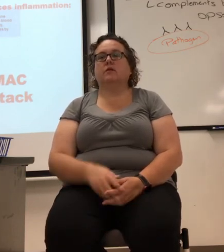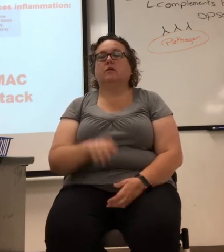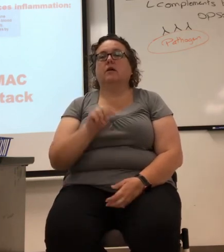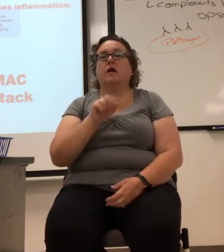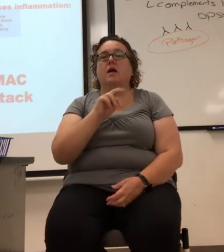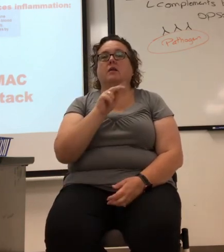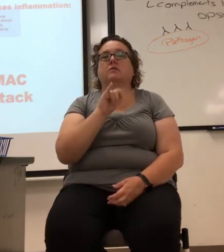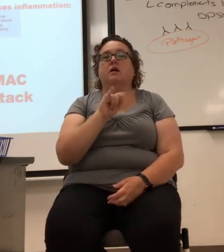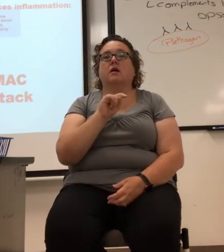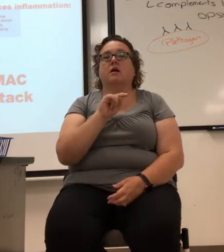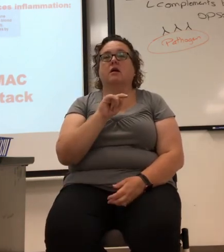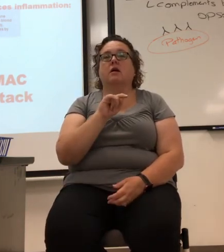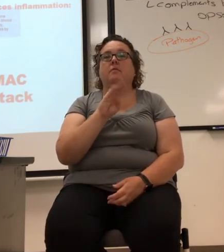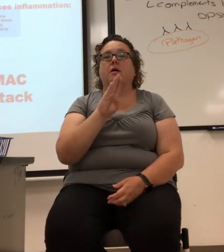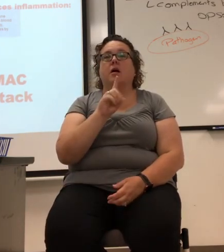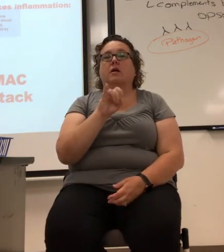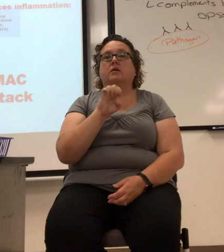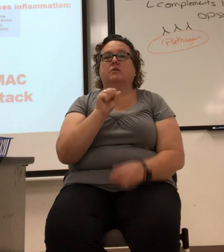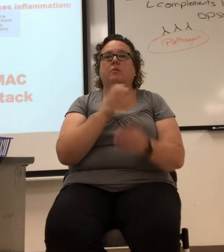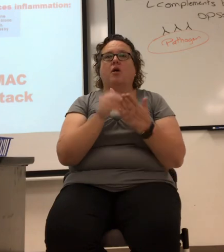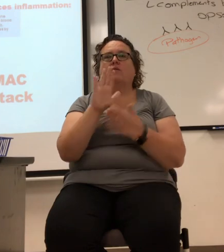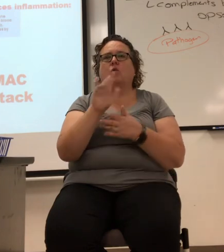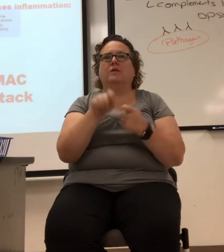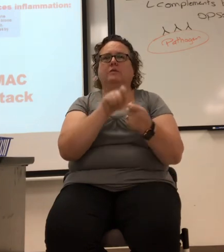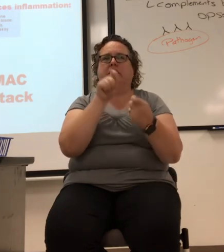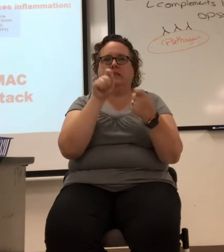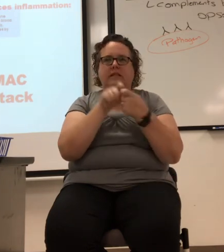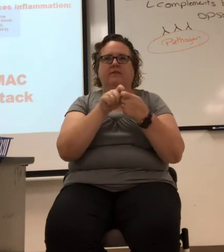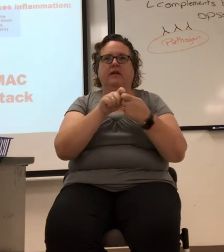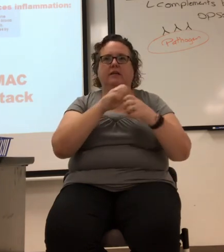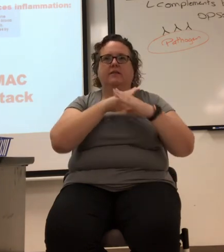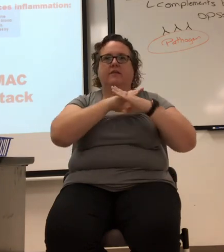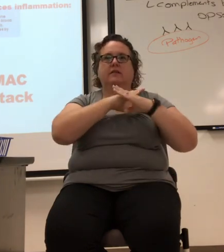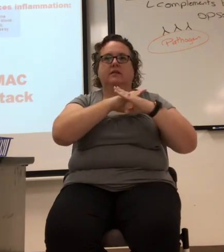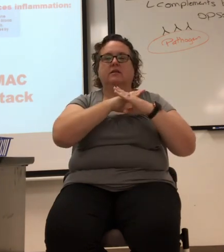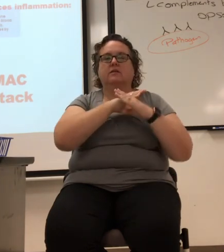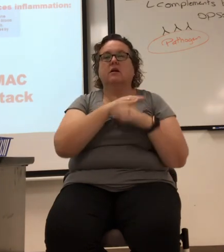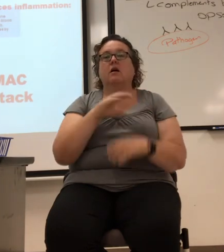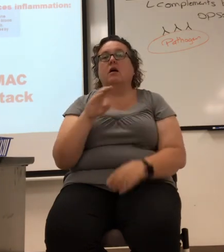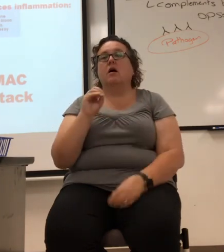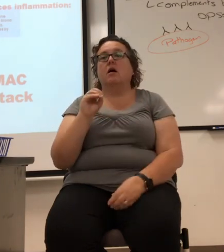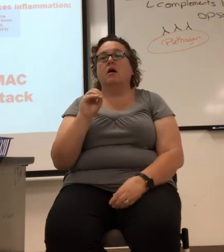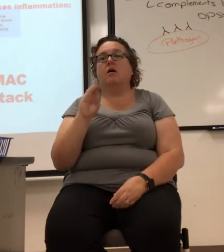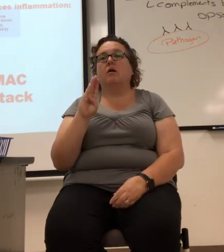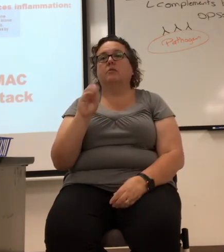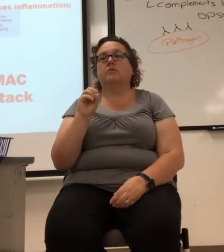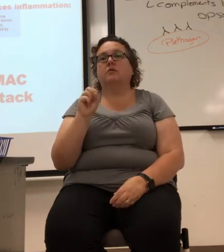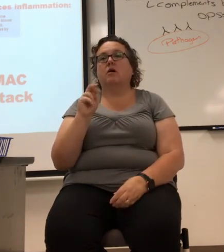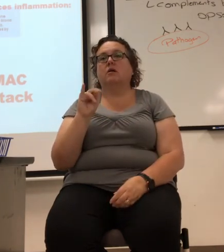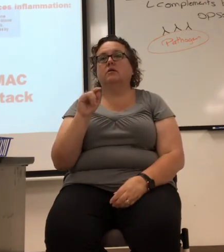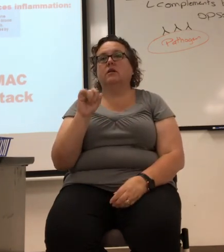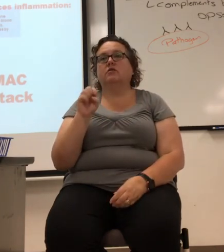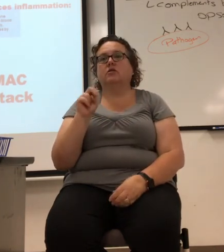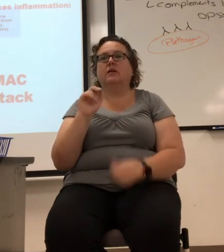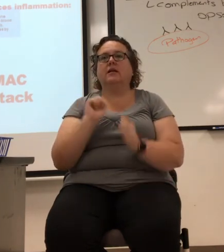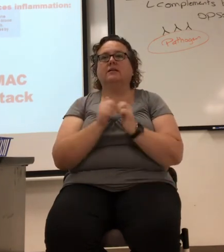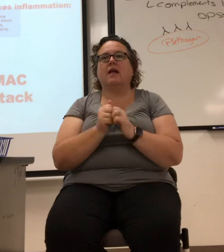Antibodies are a part of your specific defenses. So opsonization is how complement